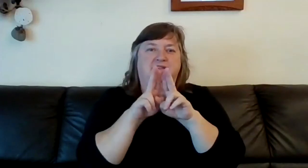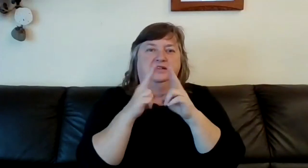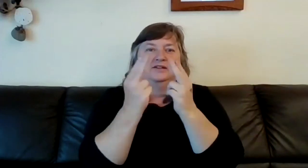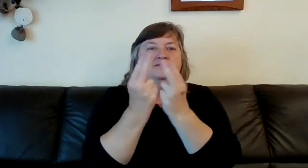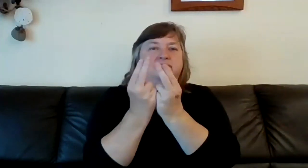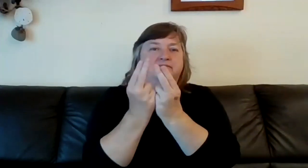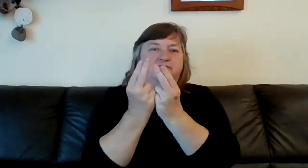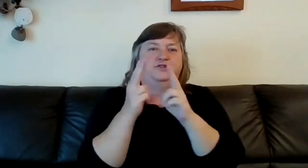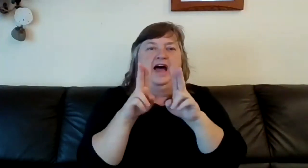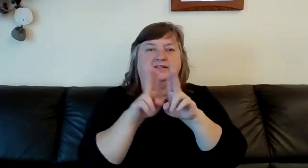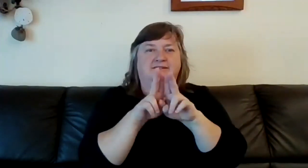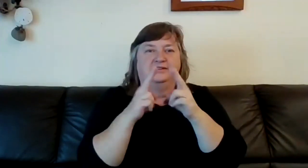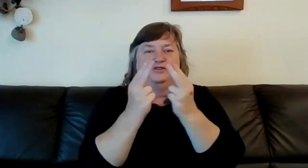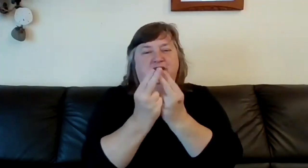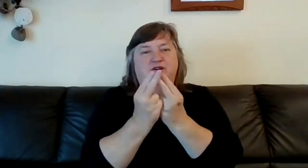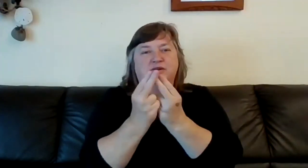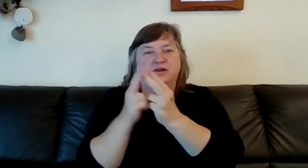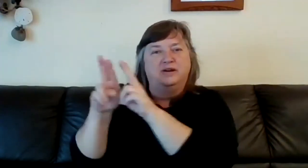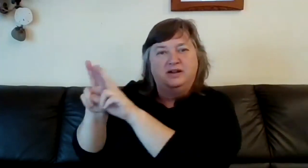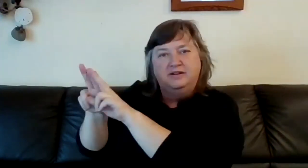it's a little flat on video.